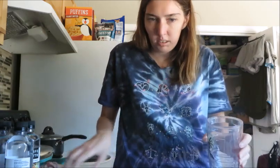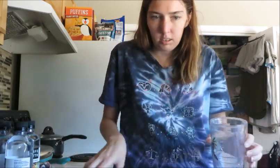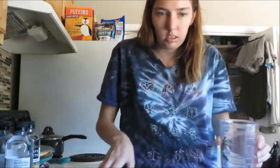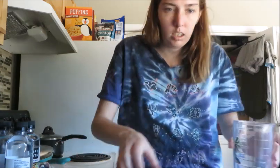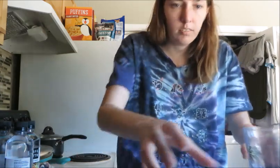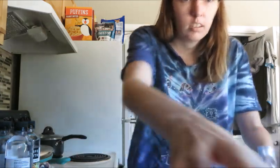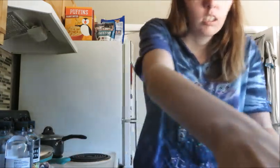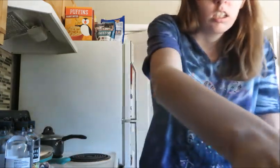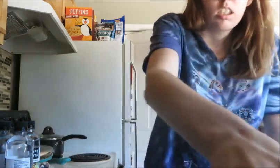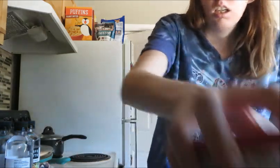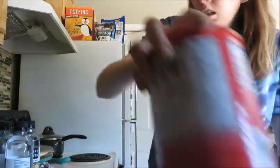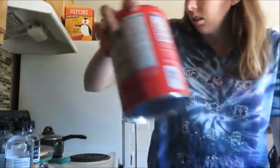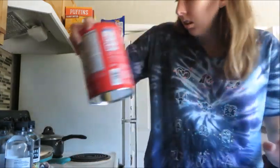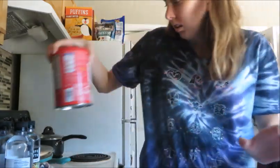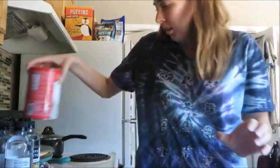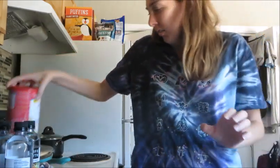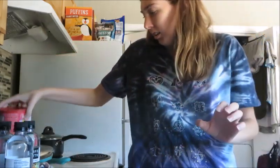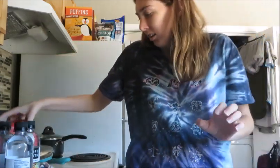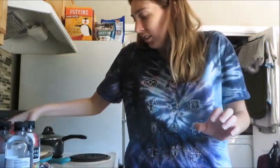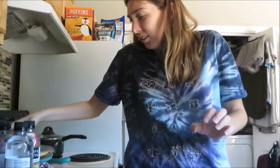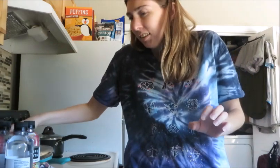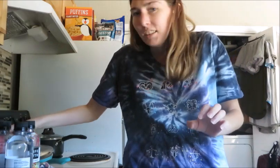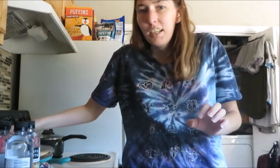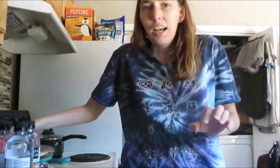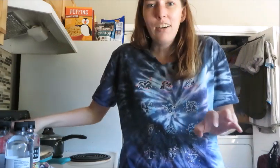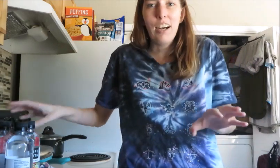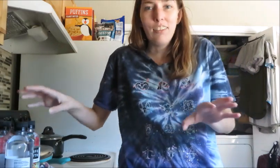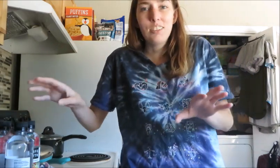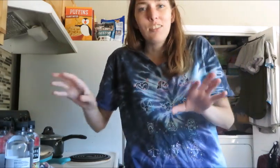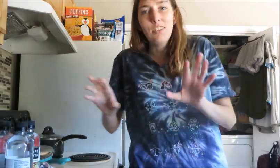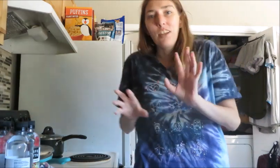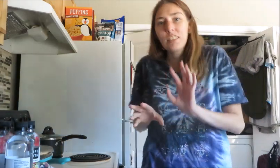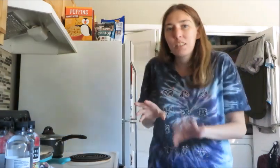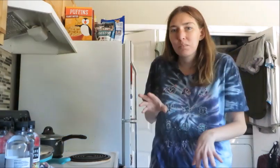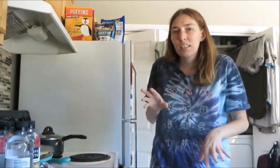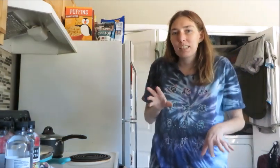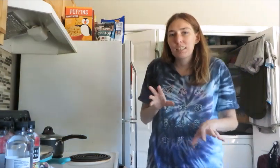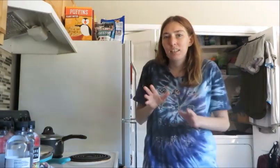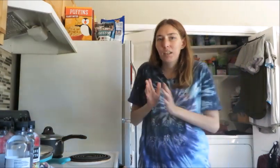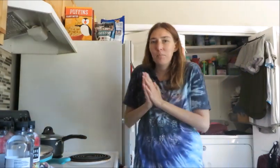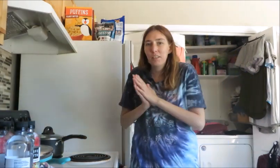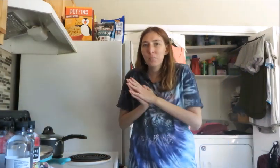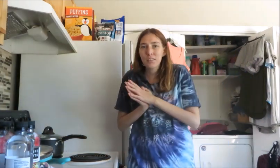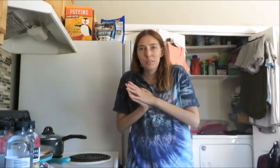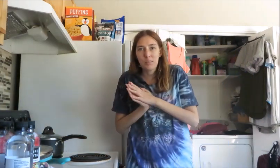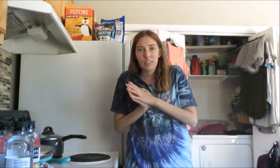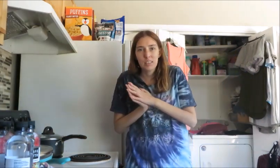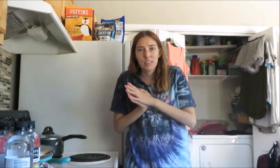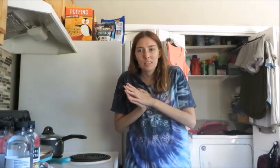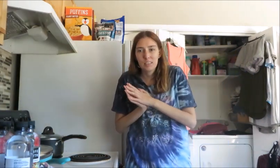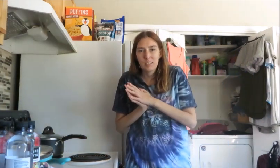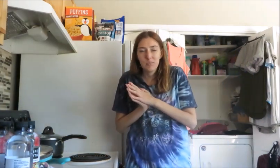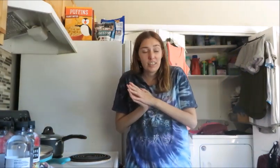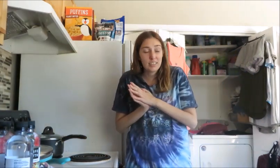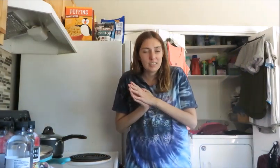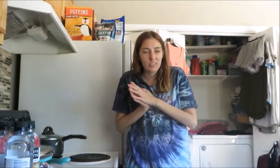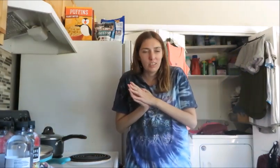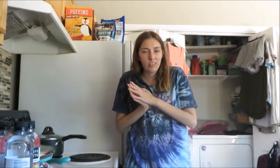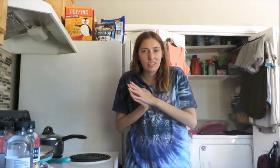and stuff. I had to figure out how to love you something. I hope you can see my face, even though that's